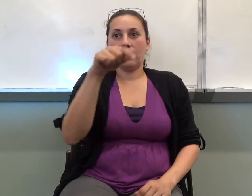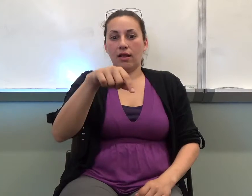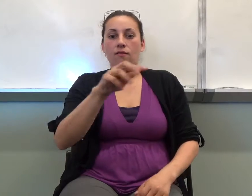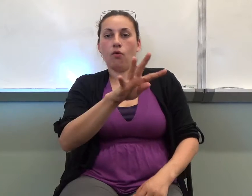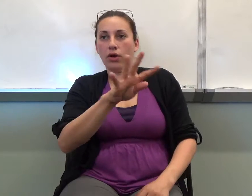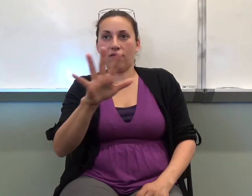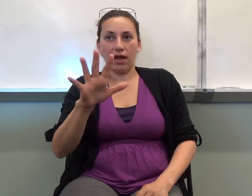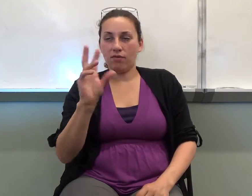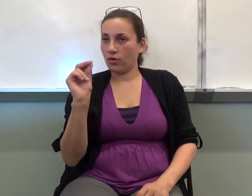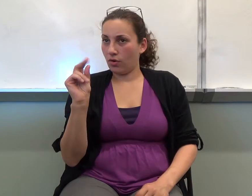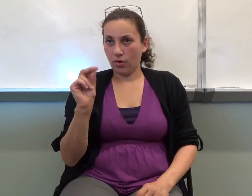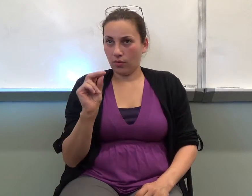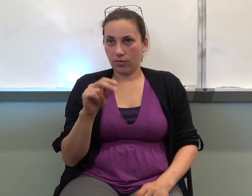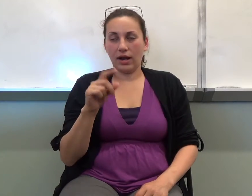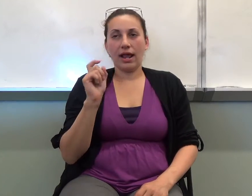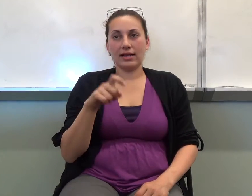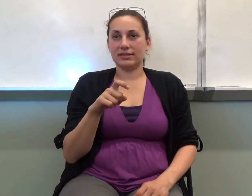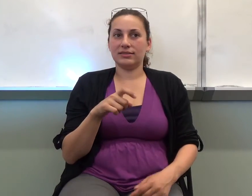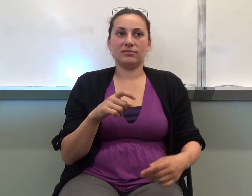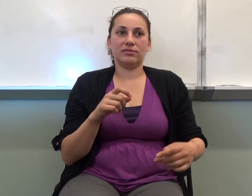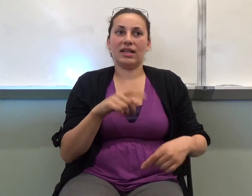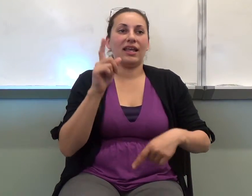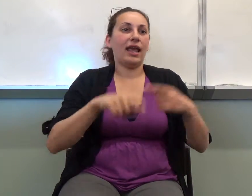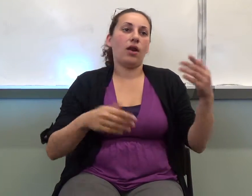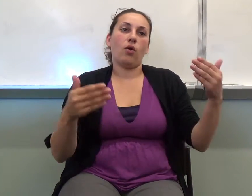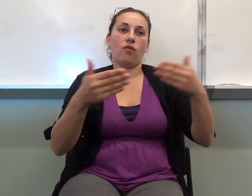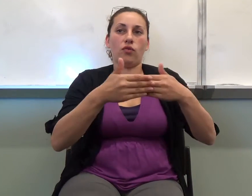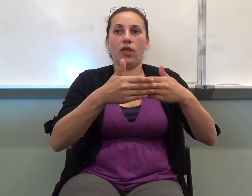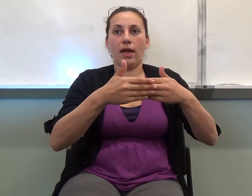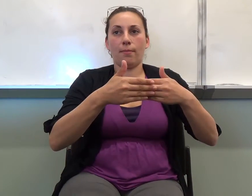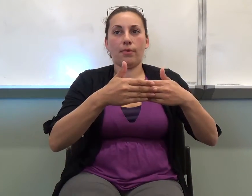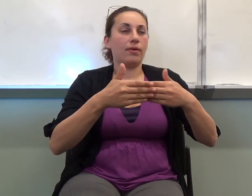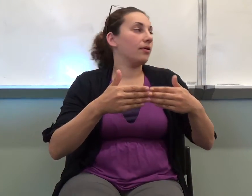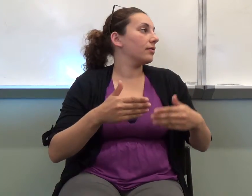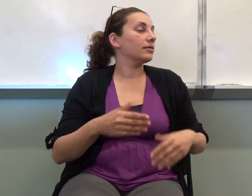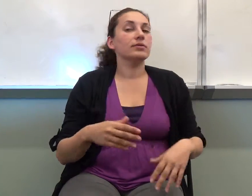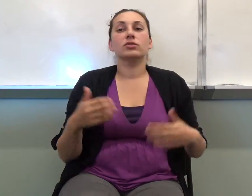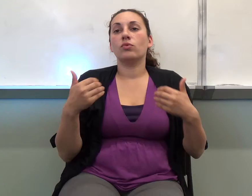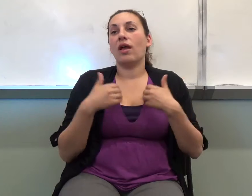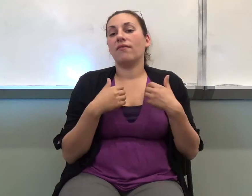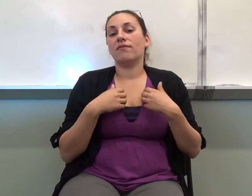goes in. Okay, and then we get 50 to 54 and so forth.